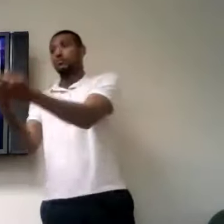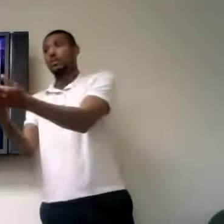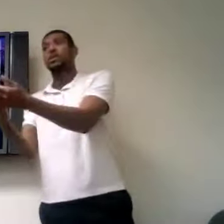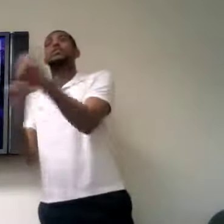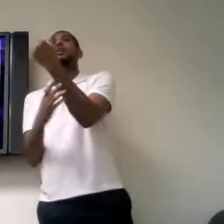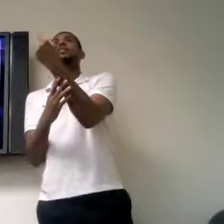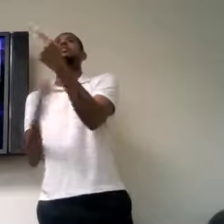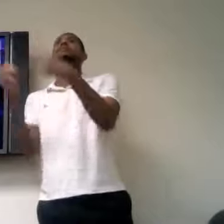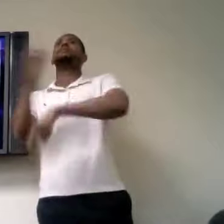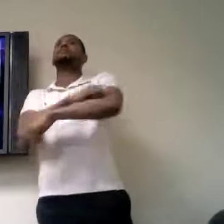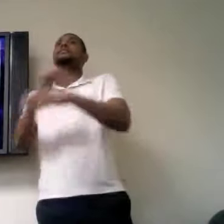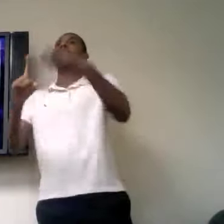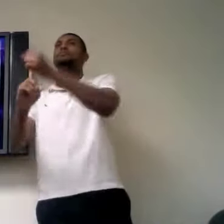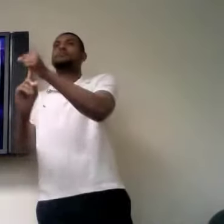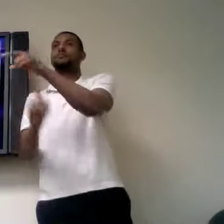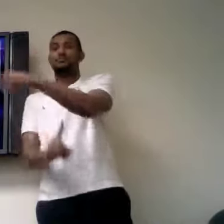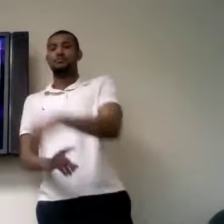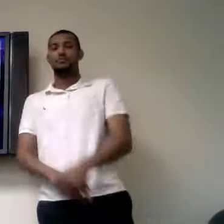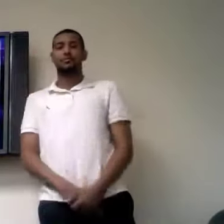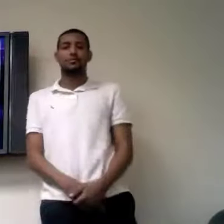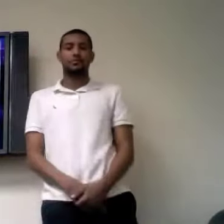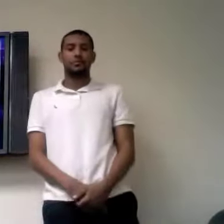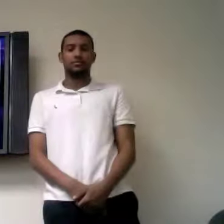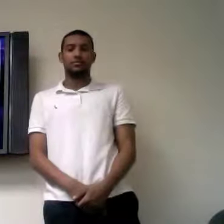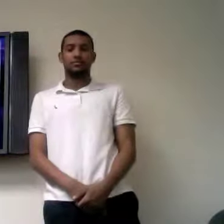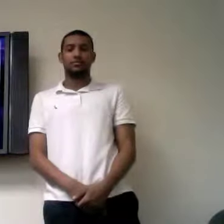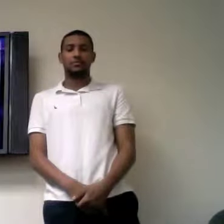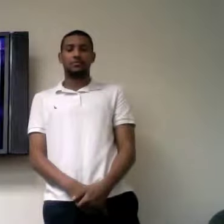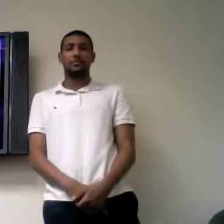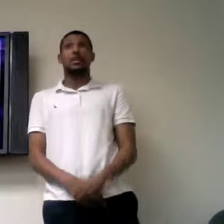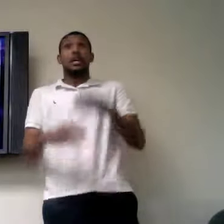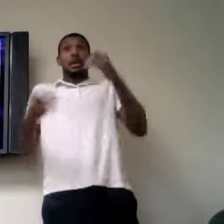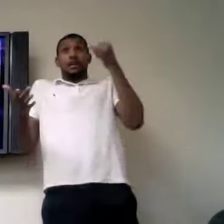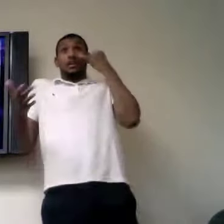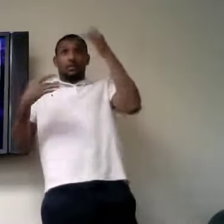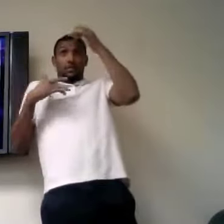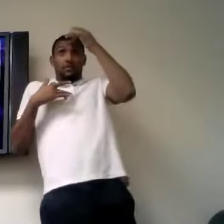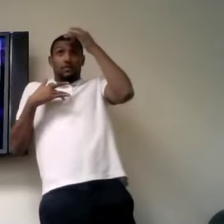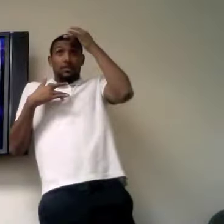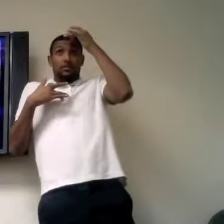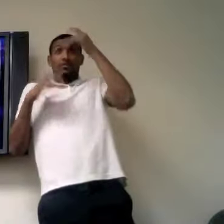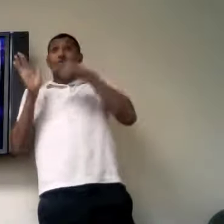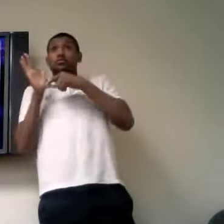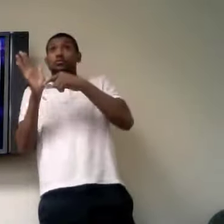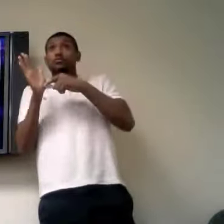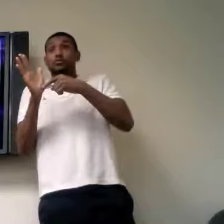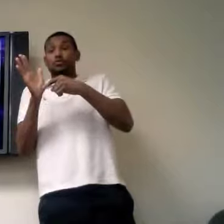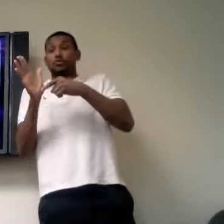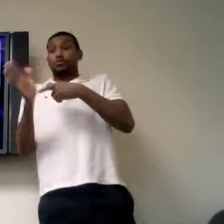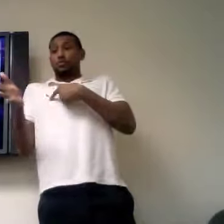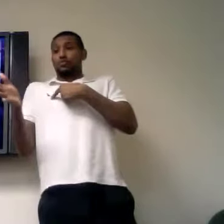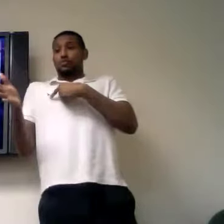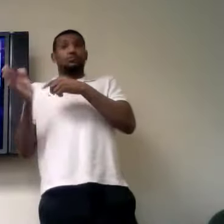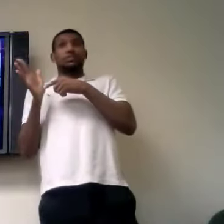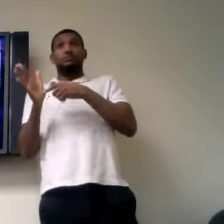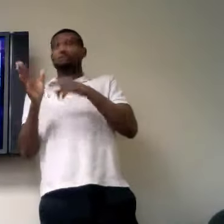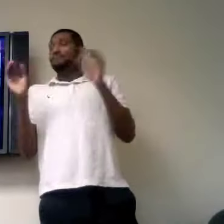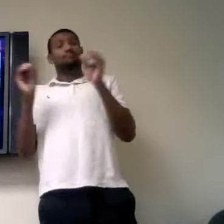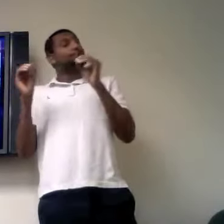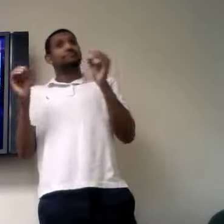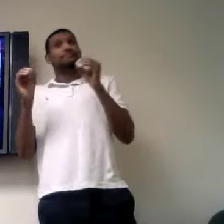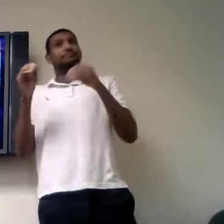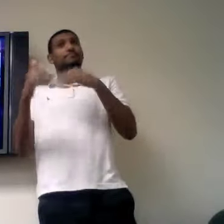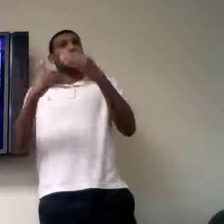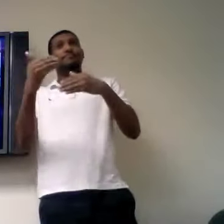with smallpox will not show any signs of the disease for about 12 to 14 days. Clearly, some of the